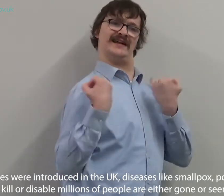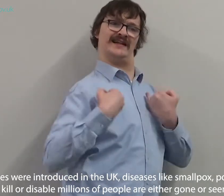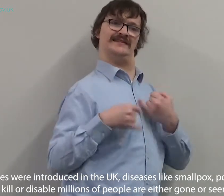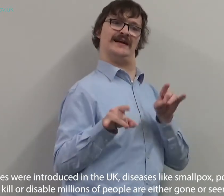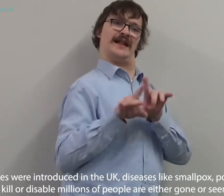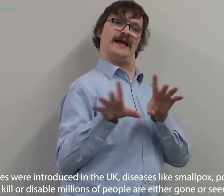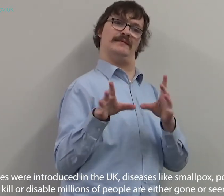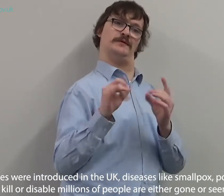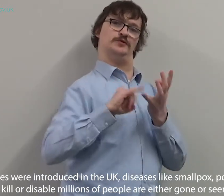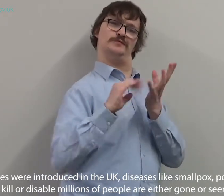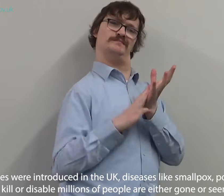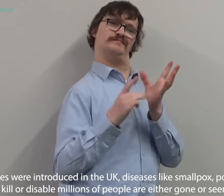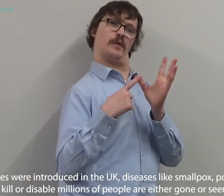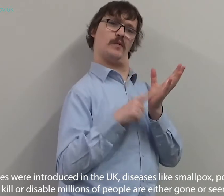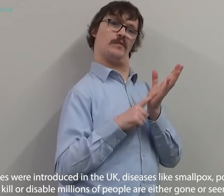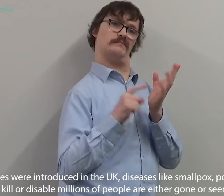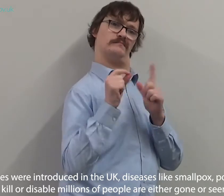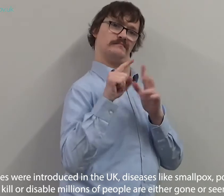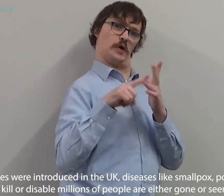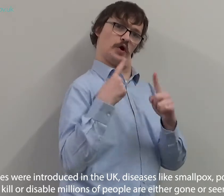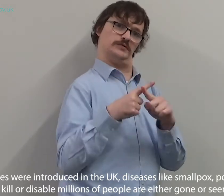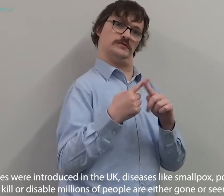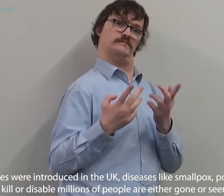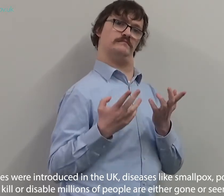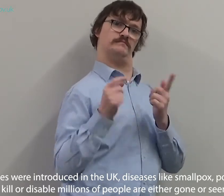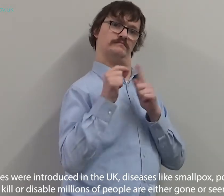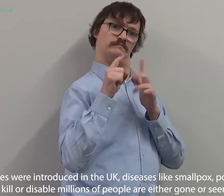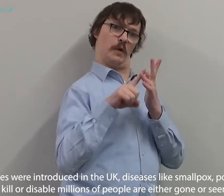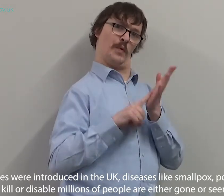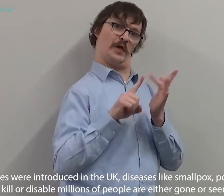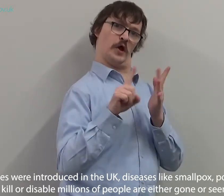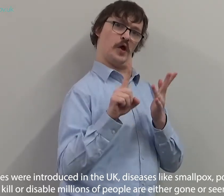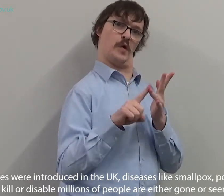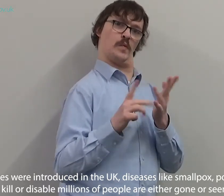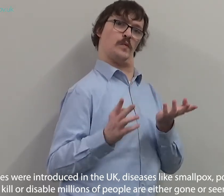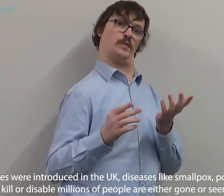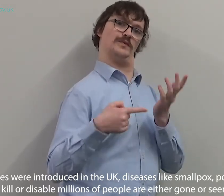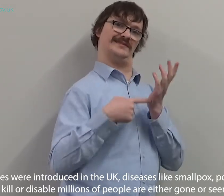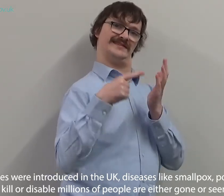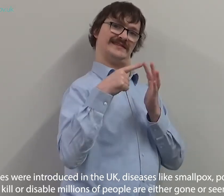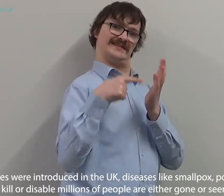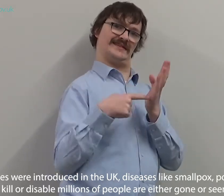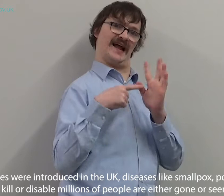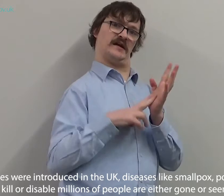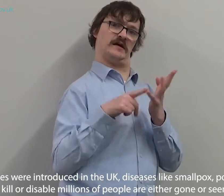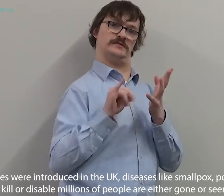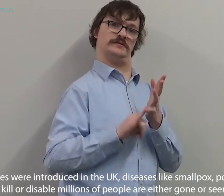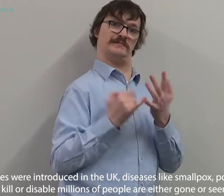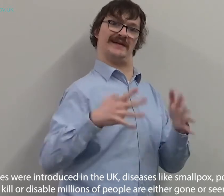introduced in the UK, diseases like smallpox, polio and tetanus that used to kill